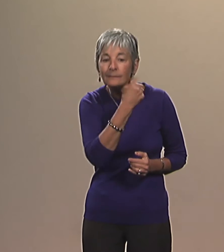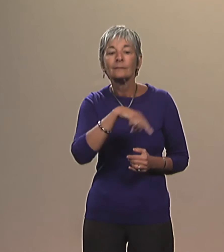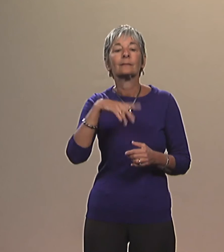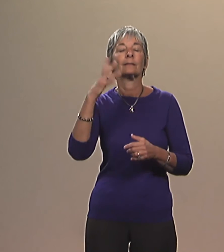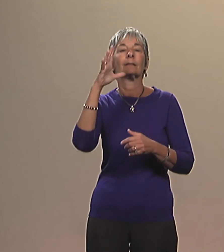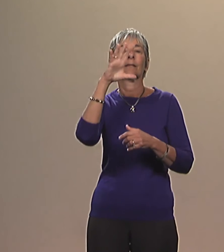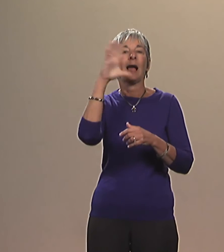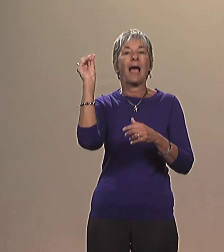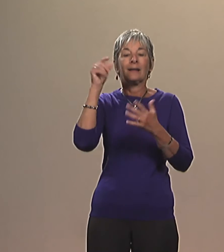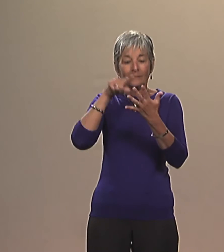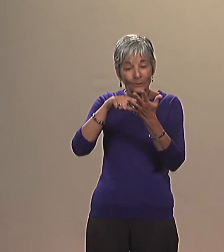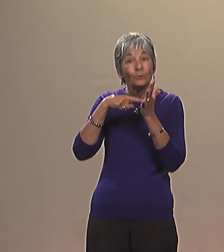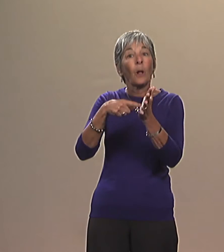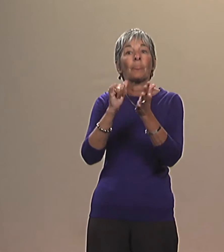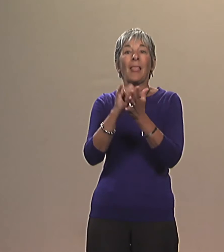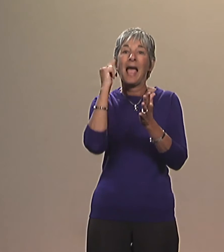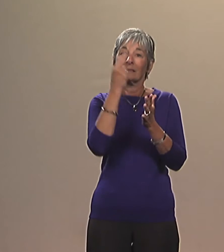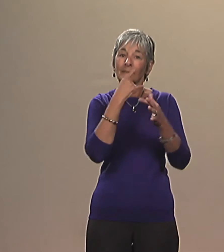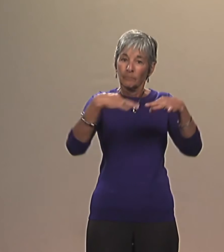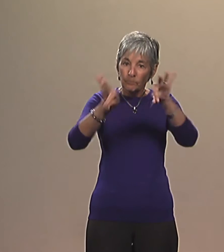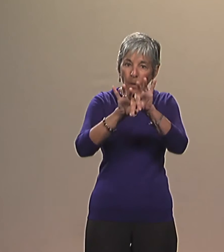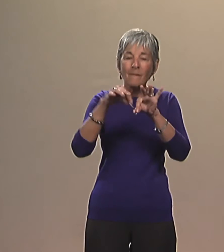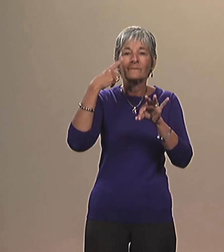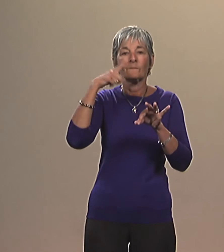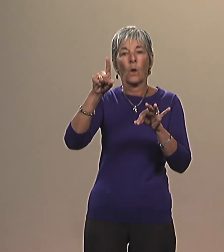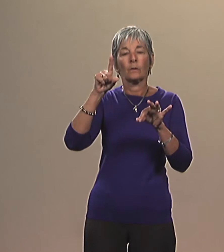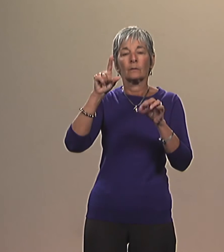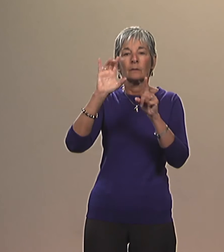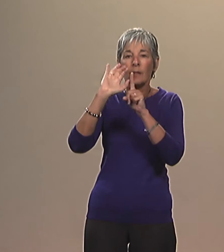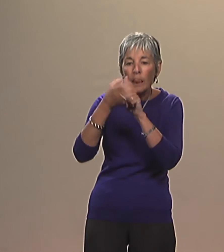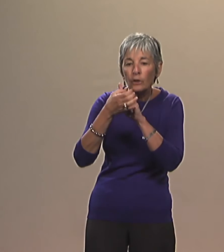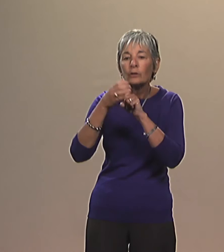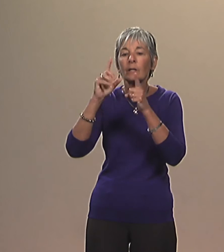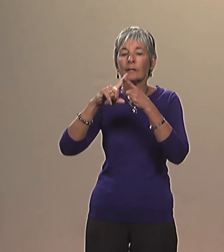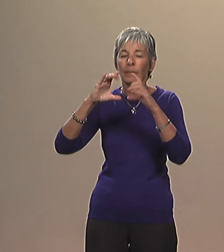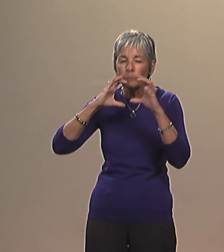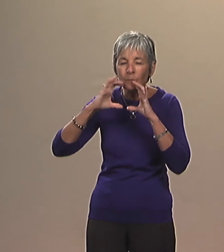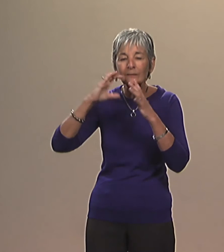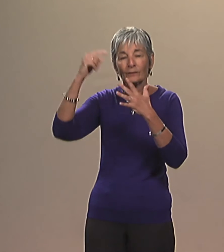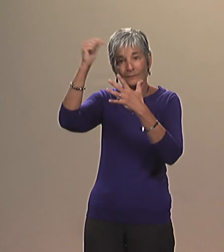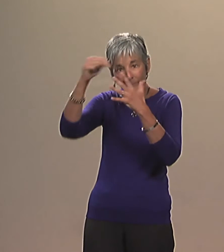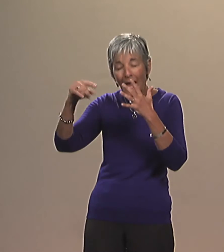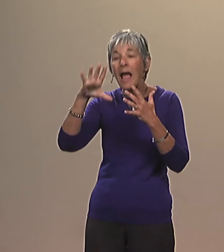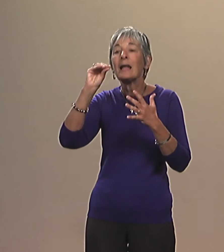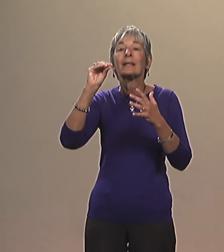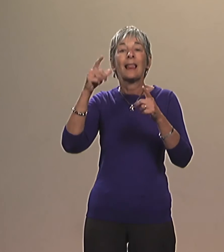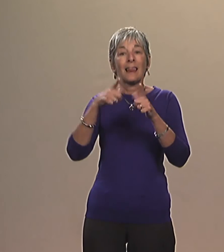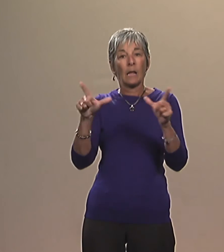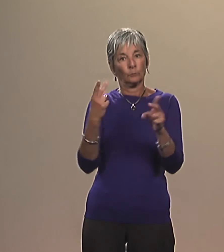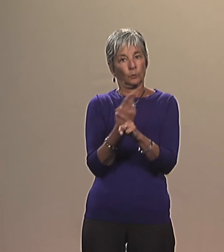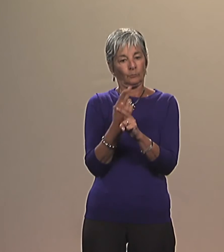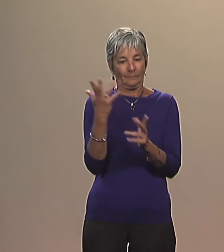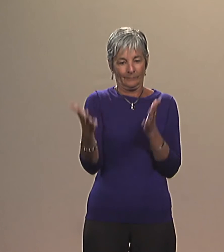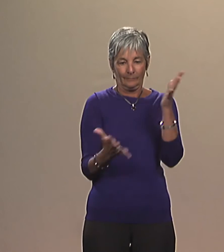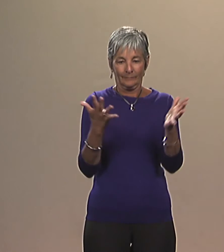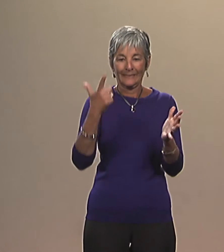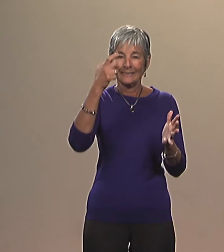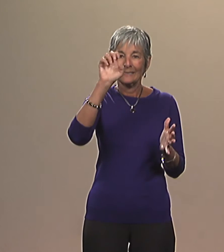eyes. Their research showed the importance of eyes for cultural information, for communication, and also for accessing